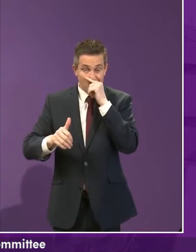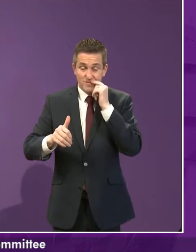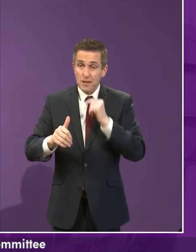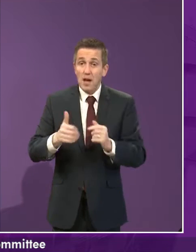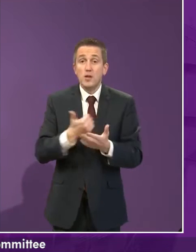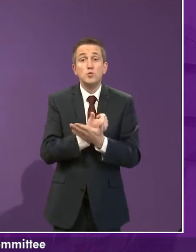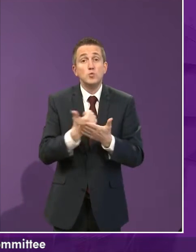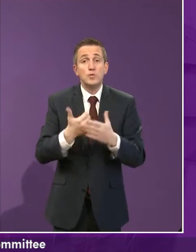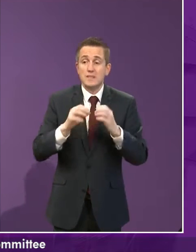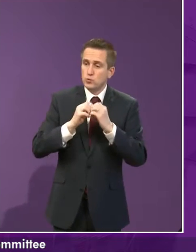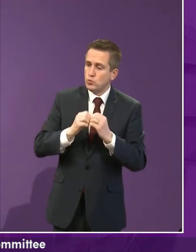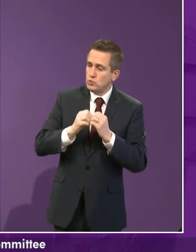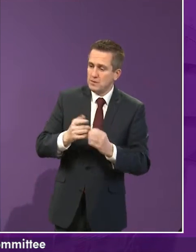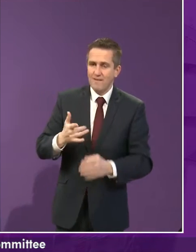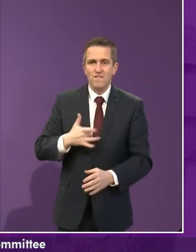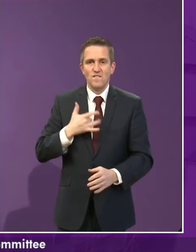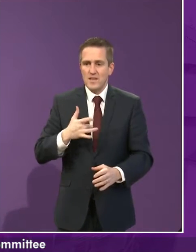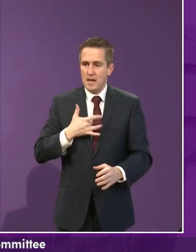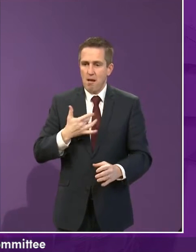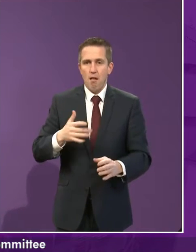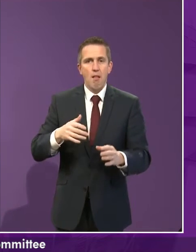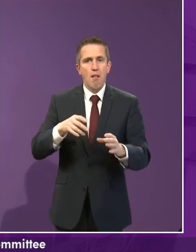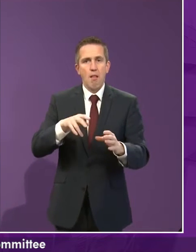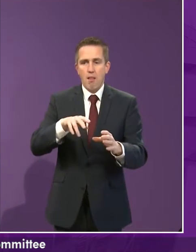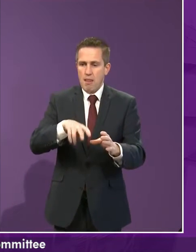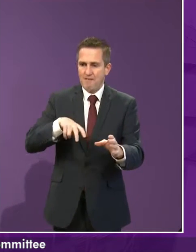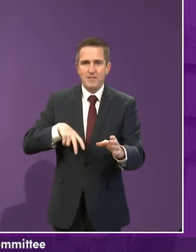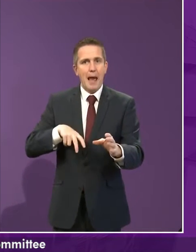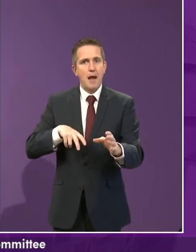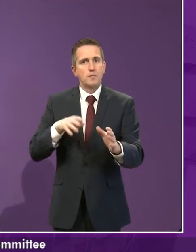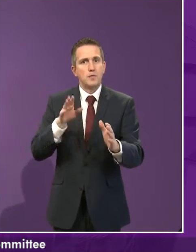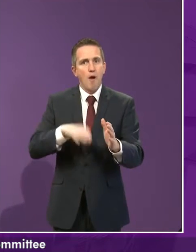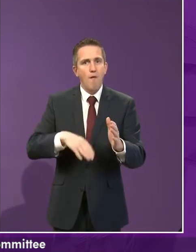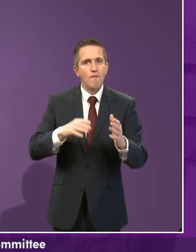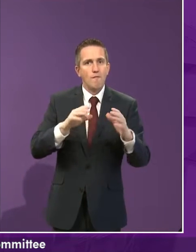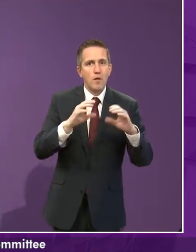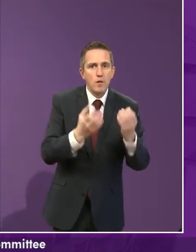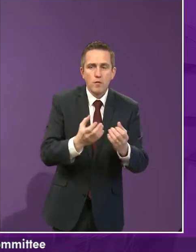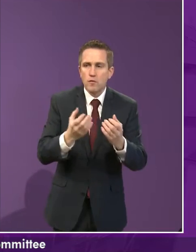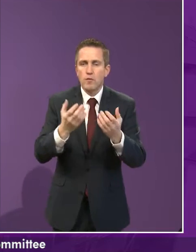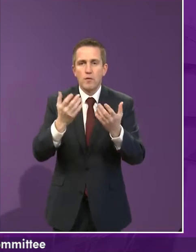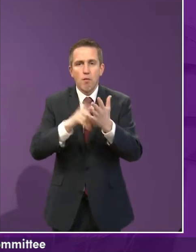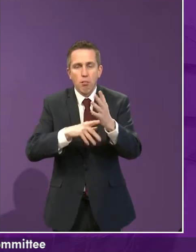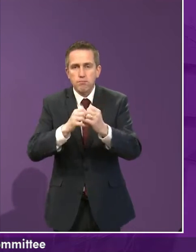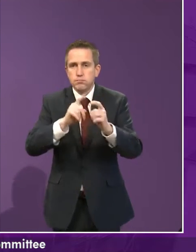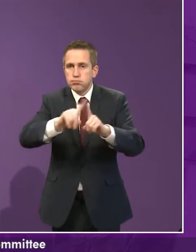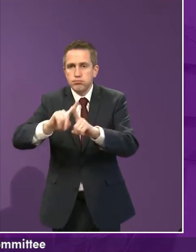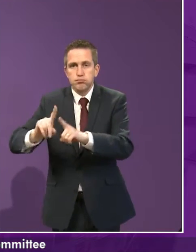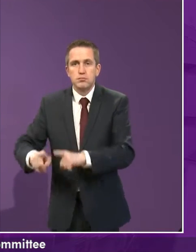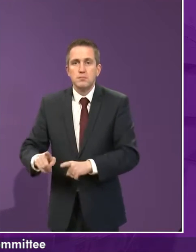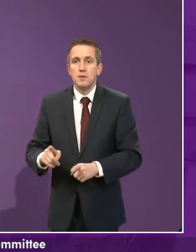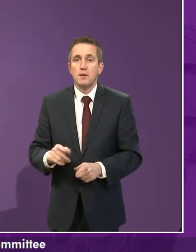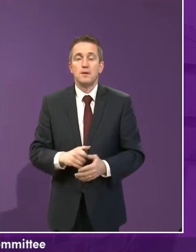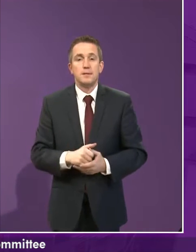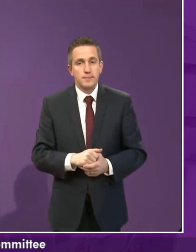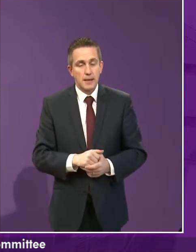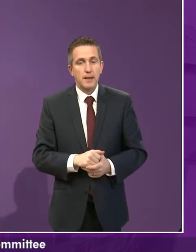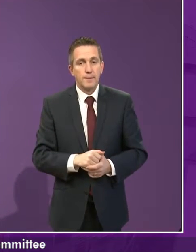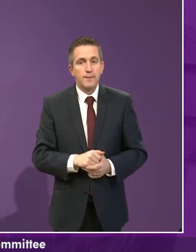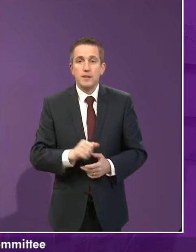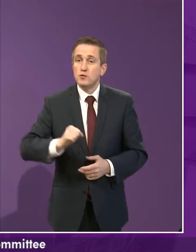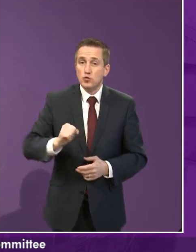many students are left out. And in fact, the reflection was quite stark from the panel last week that Scotland doesn't have an institution within it